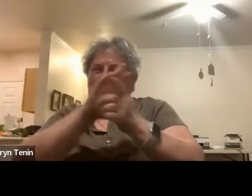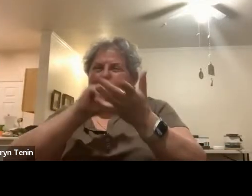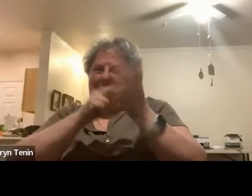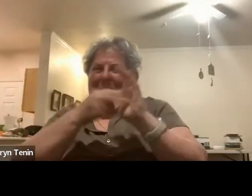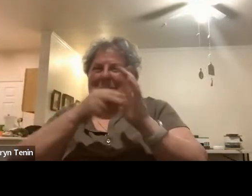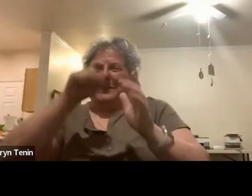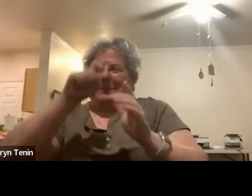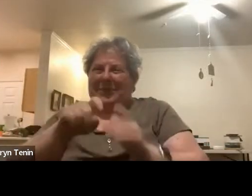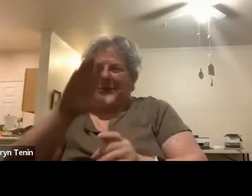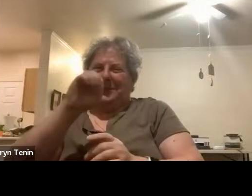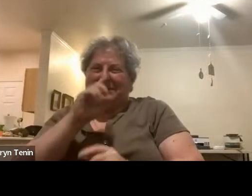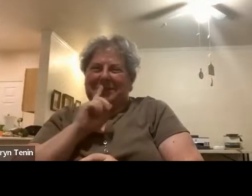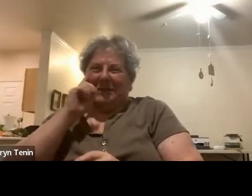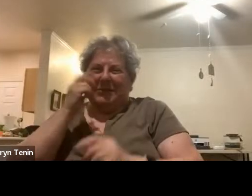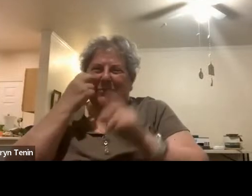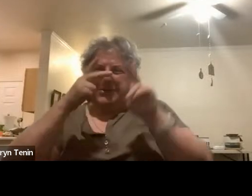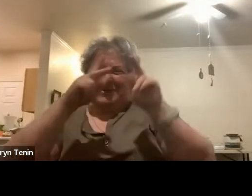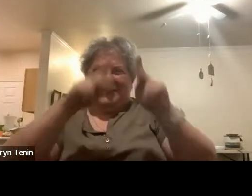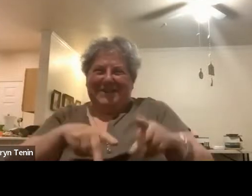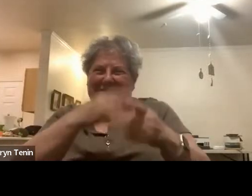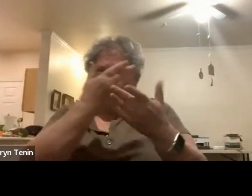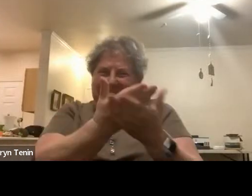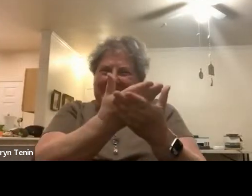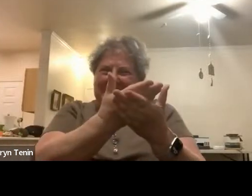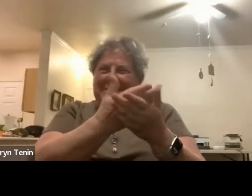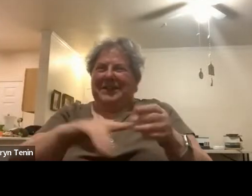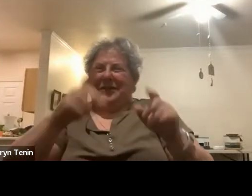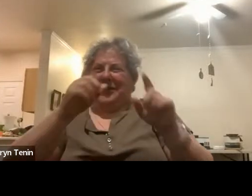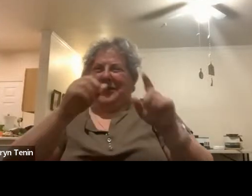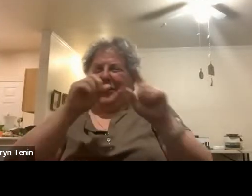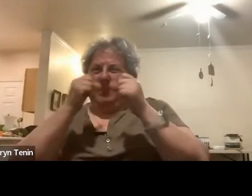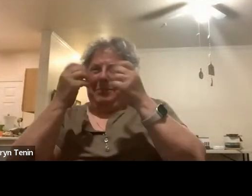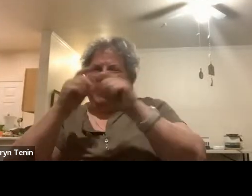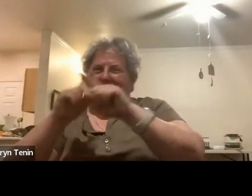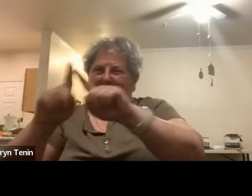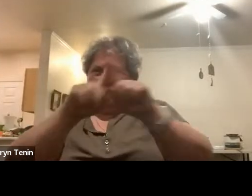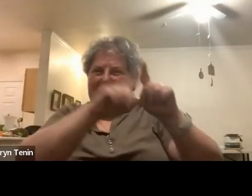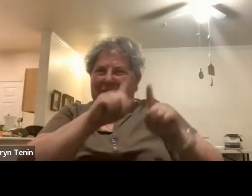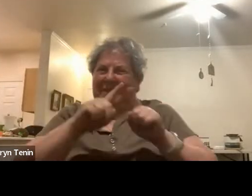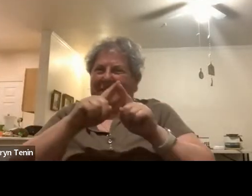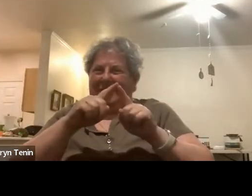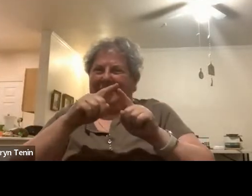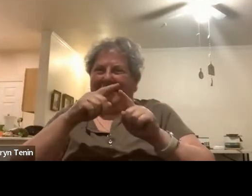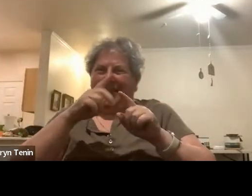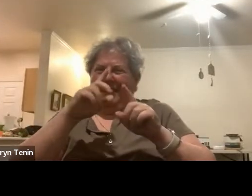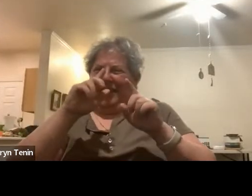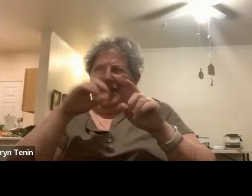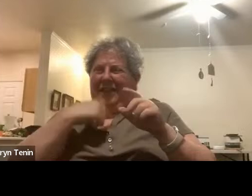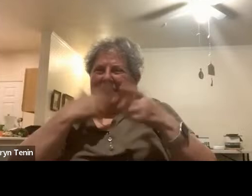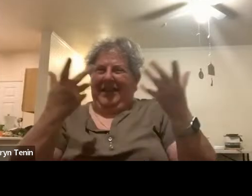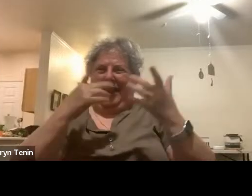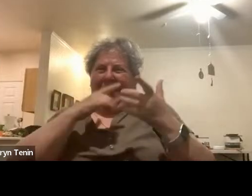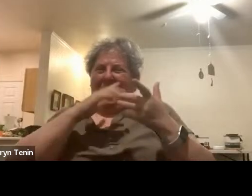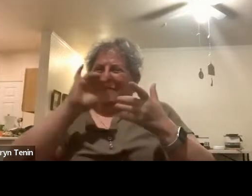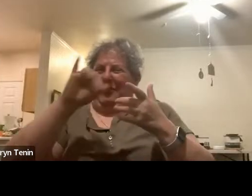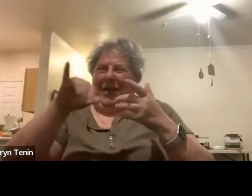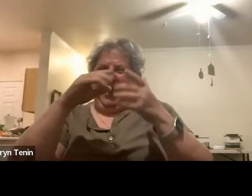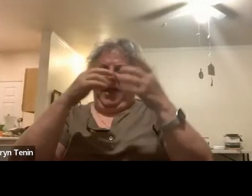organization such as that. That person in that position needs to be someone who is